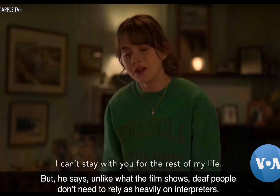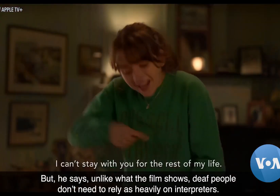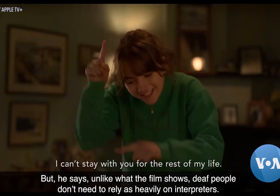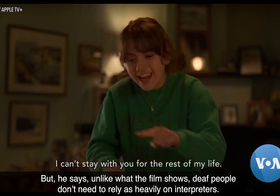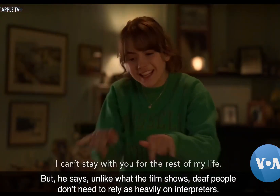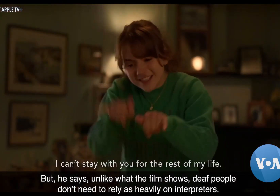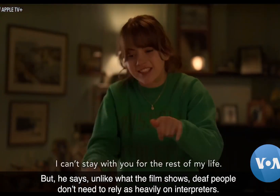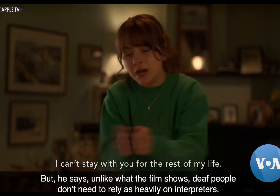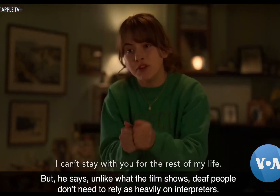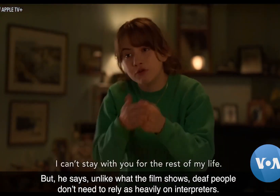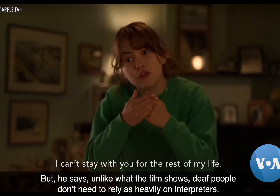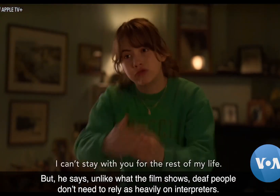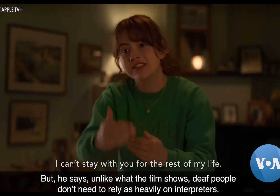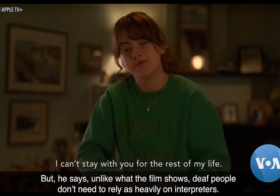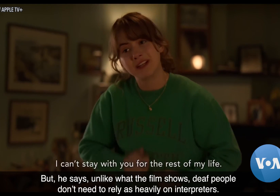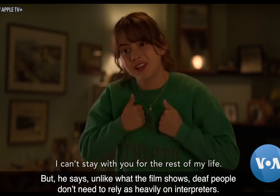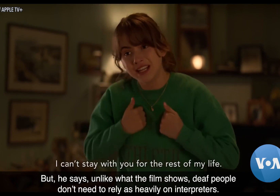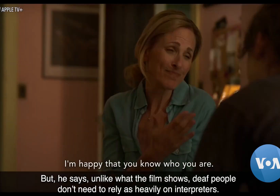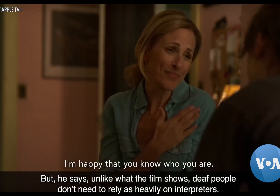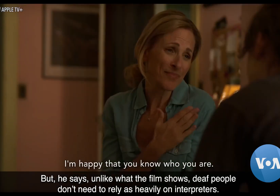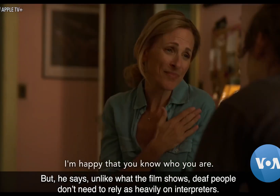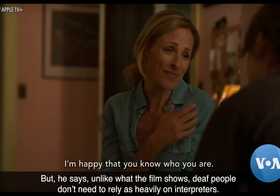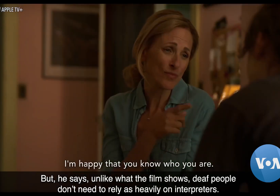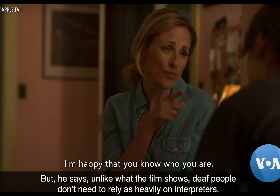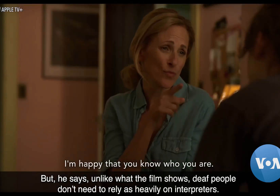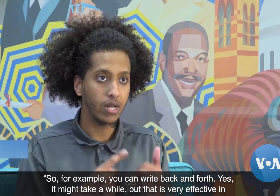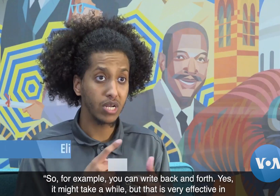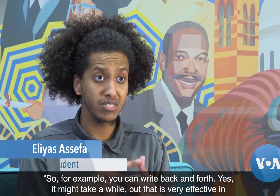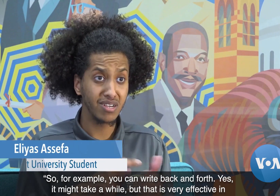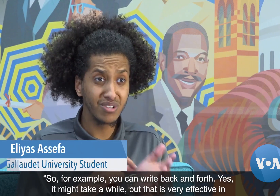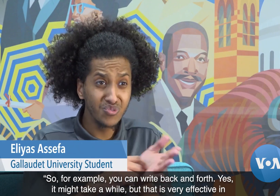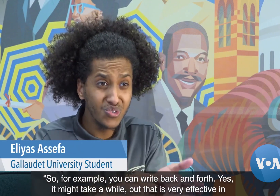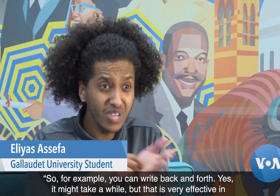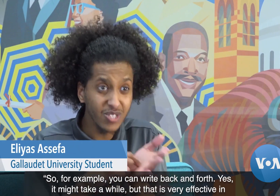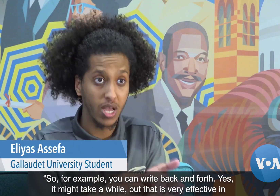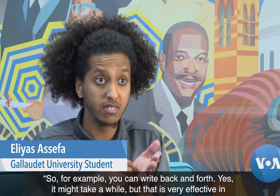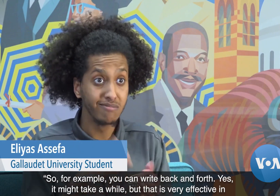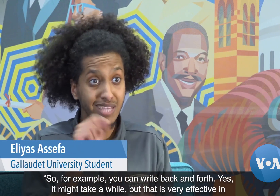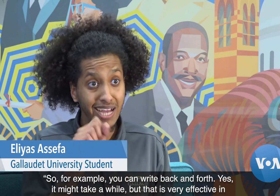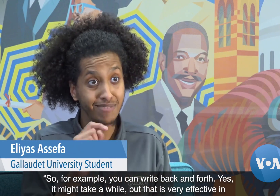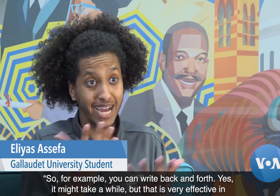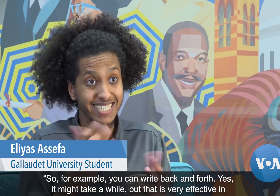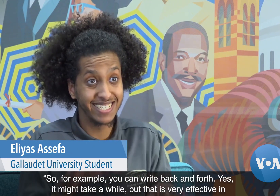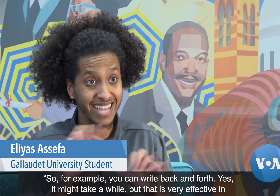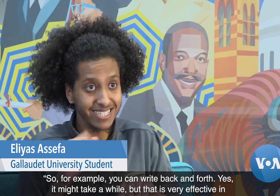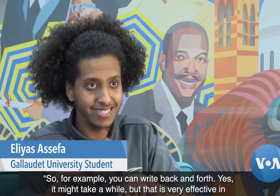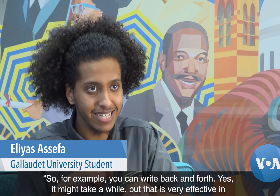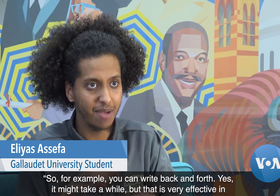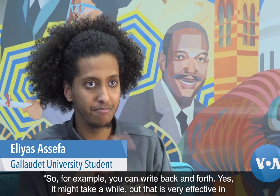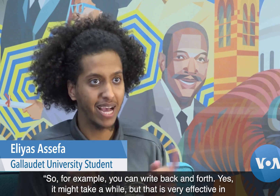shows, deaf people don't need to rely as heavily on interpreters. So for example, you can write back and forth. Yes, it might